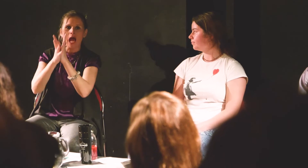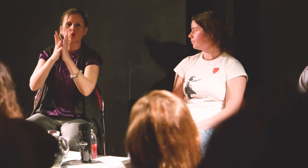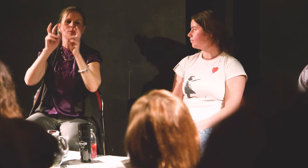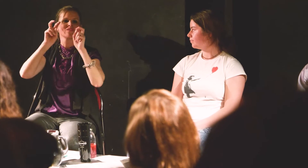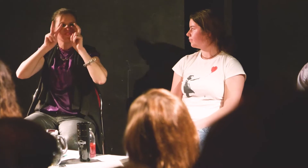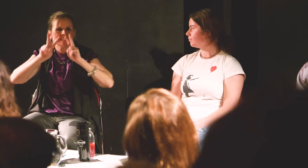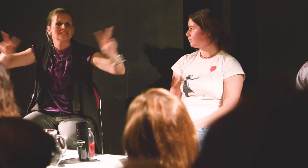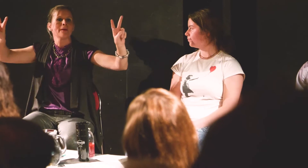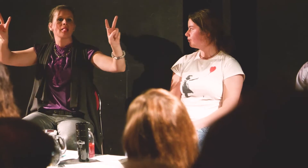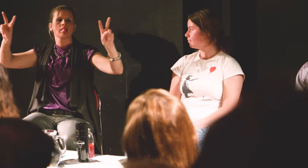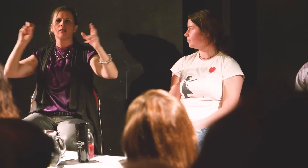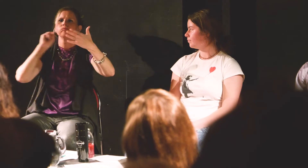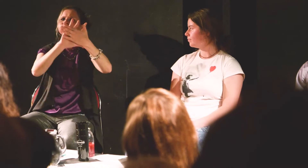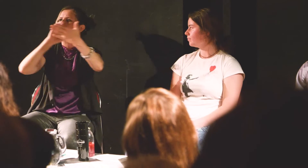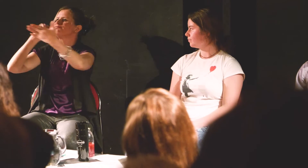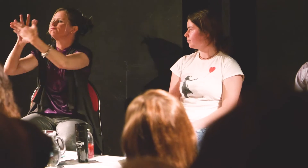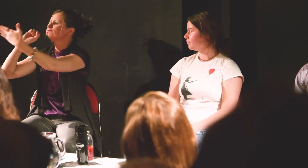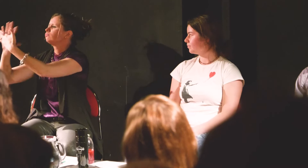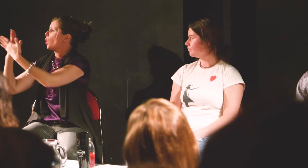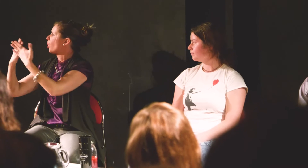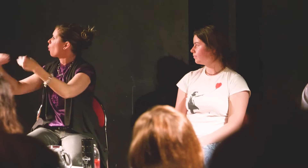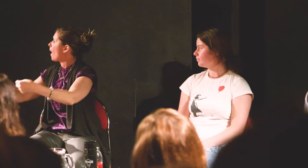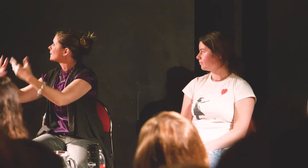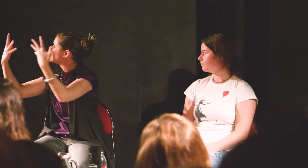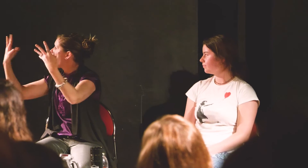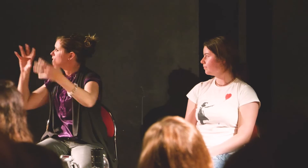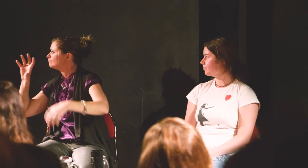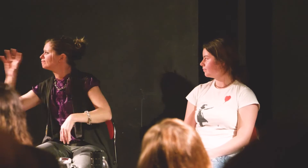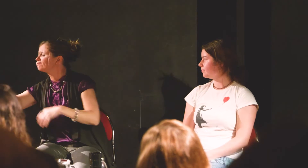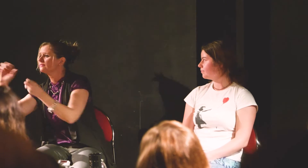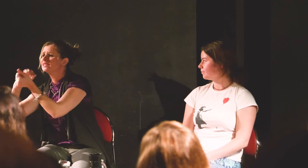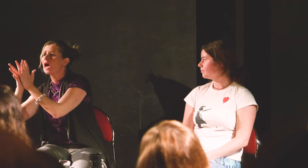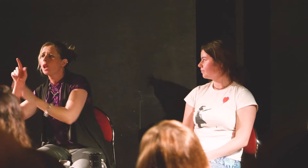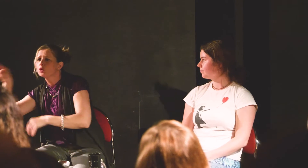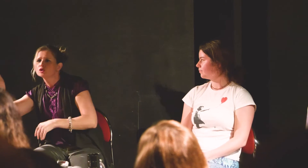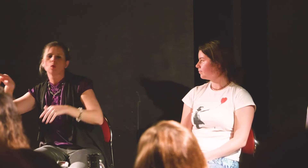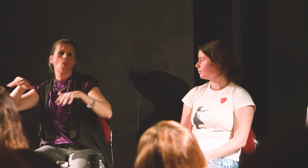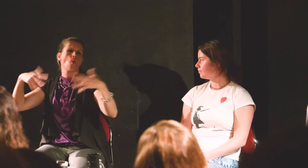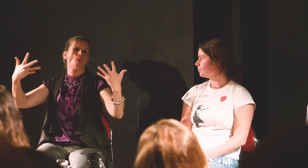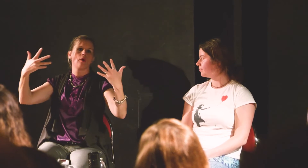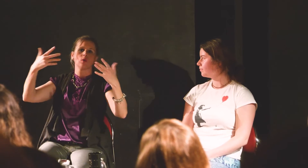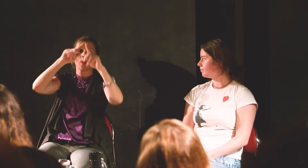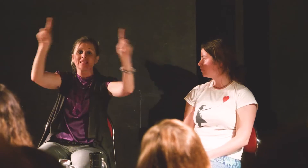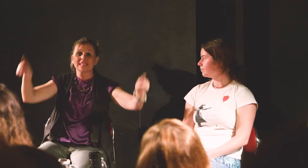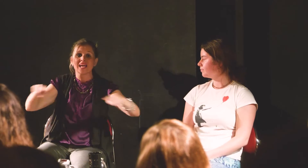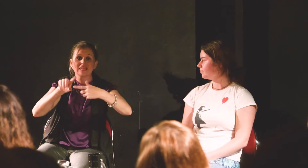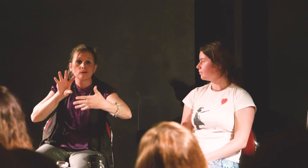communication. Sign language is a visual language. We rely on